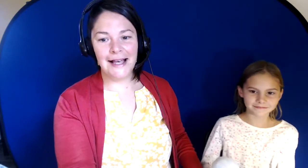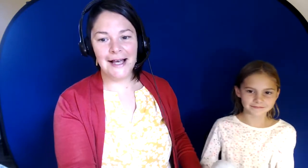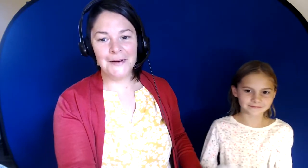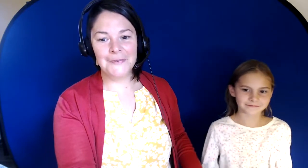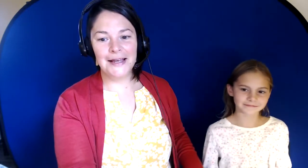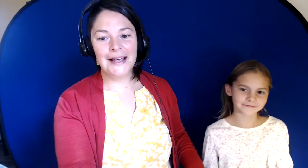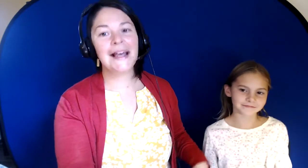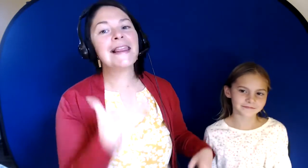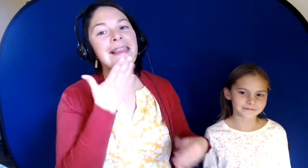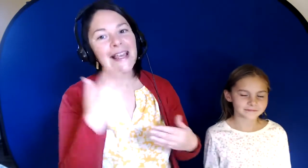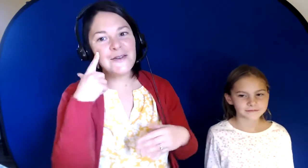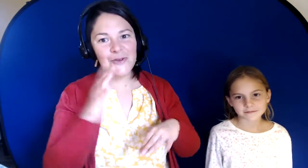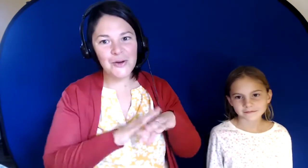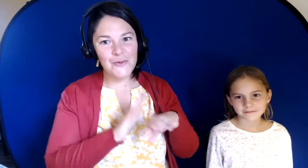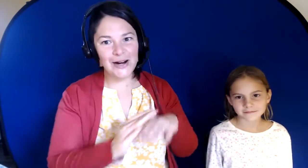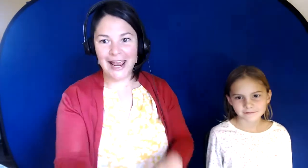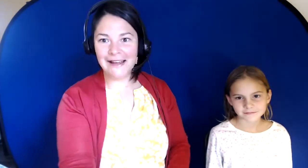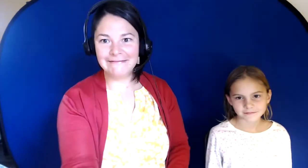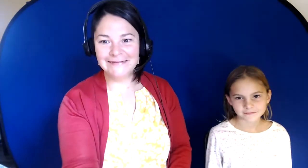Awesome. Thank you for the warning.